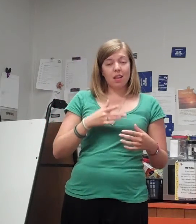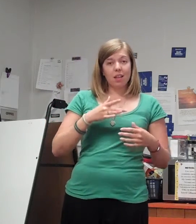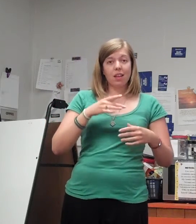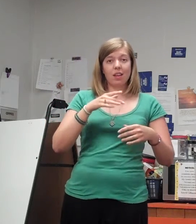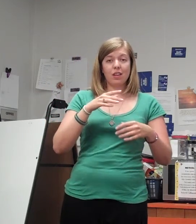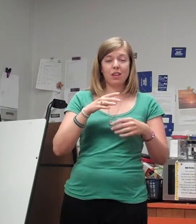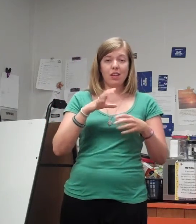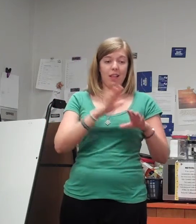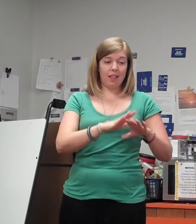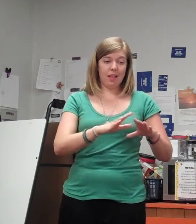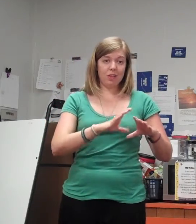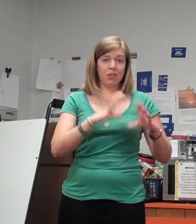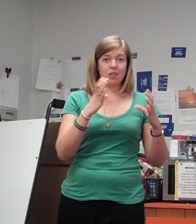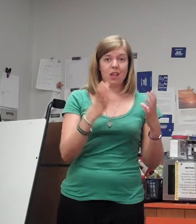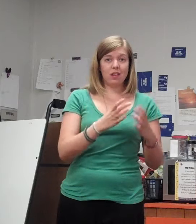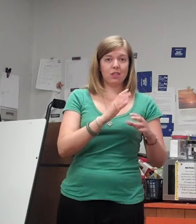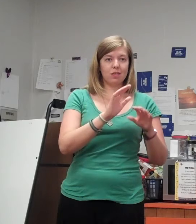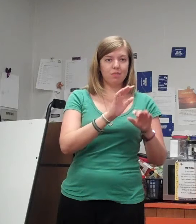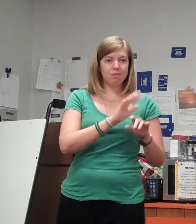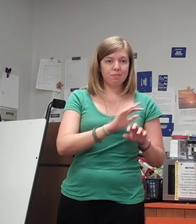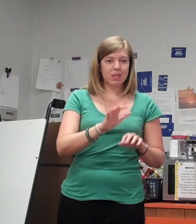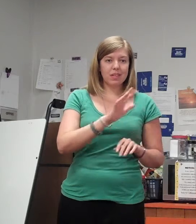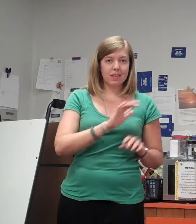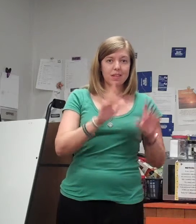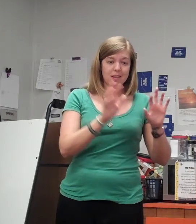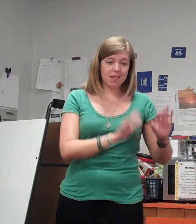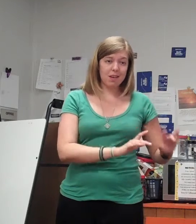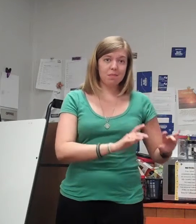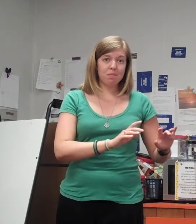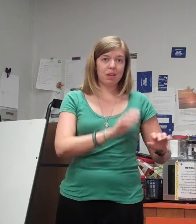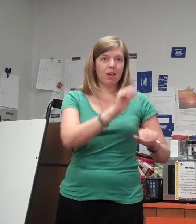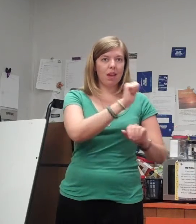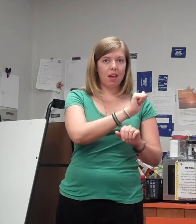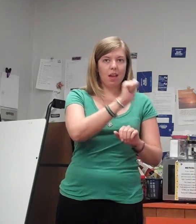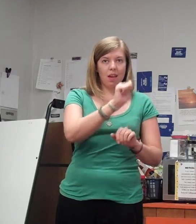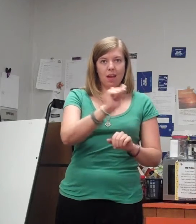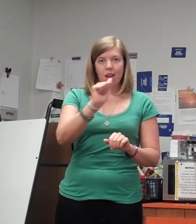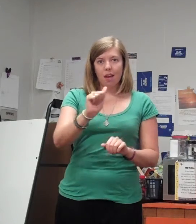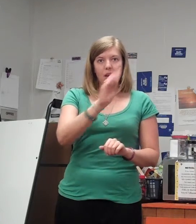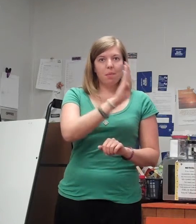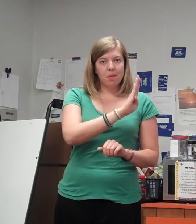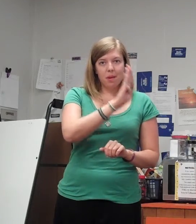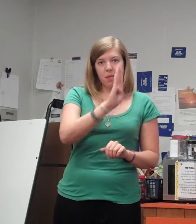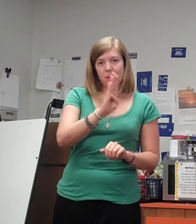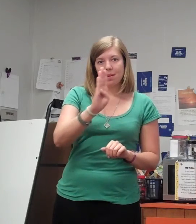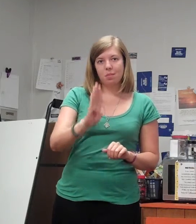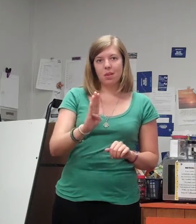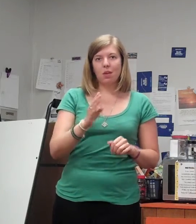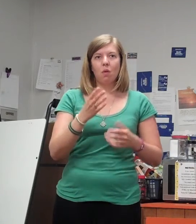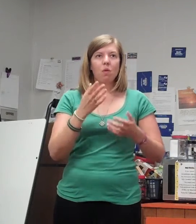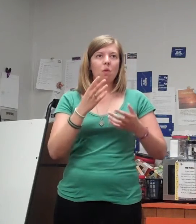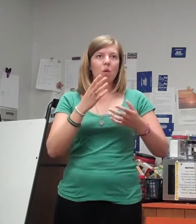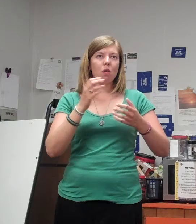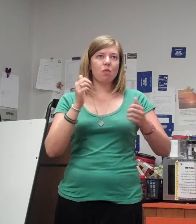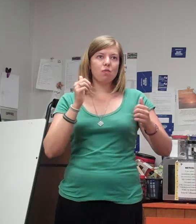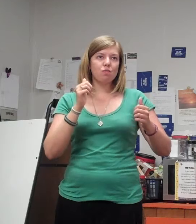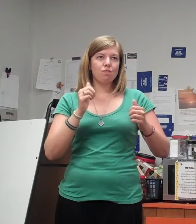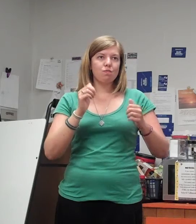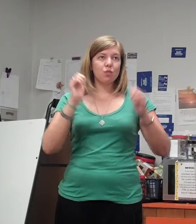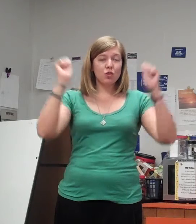B, B, B. Or a gym class or a cooking class, something that was not real